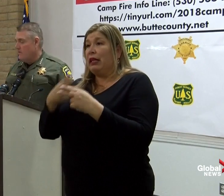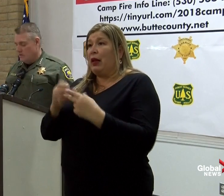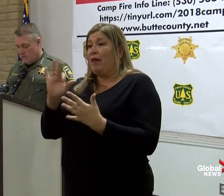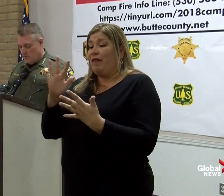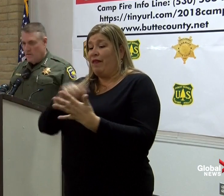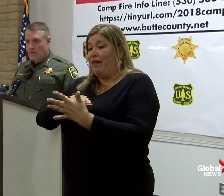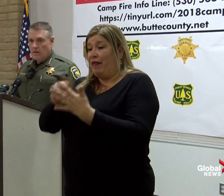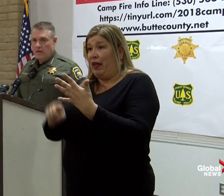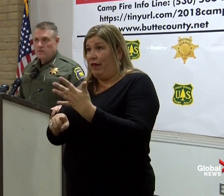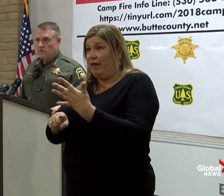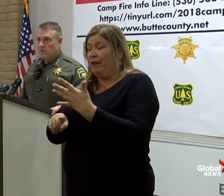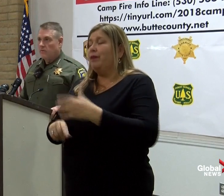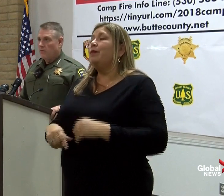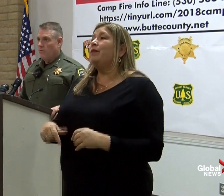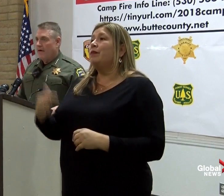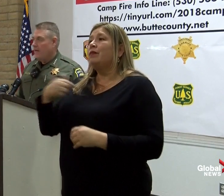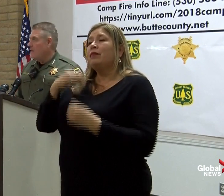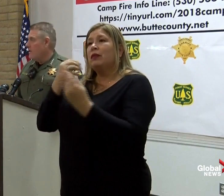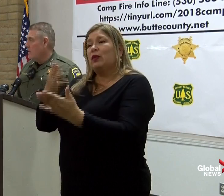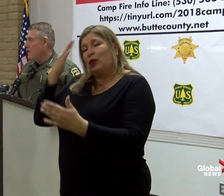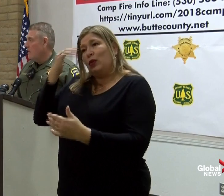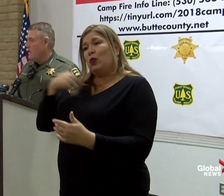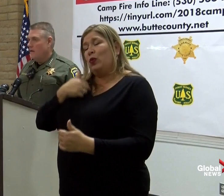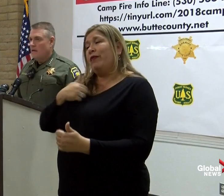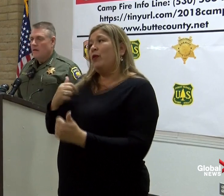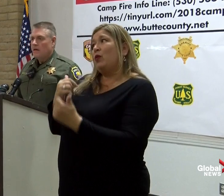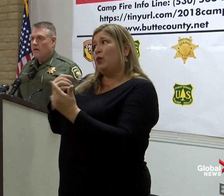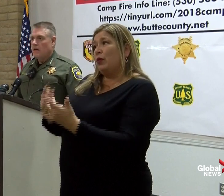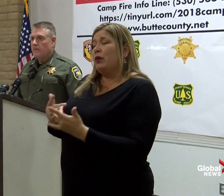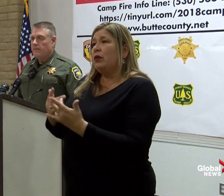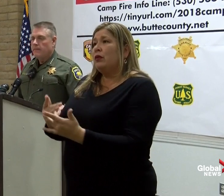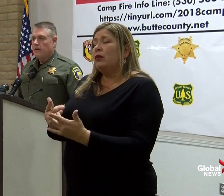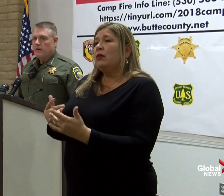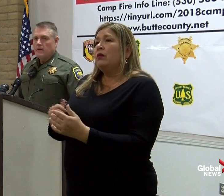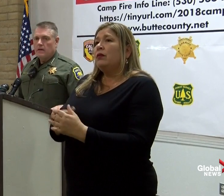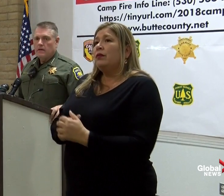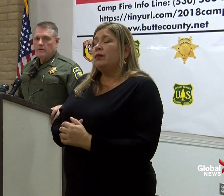those individuals. I told you that we were waiting on